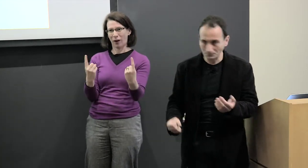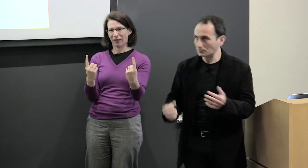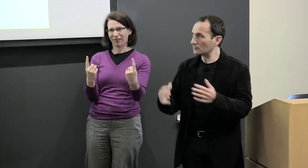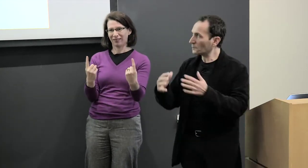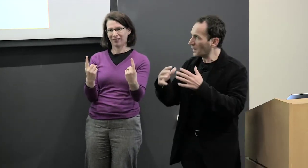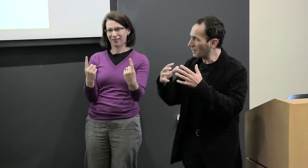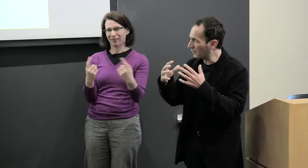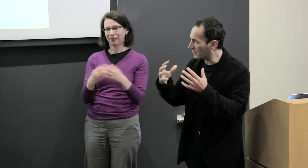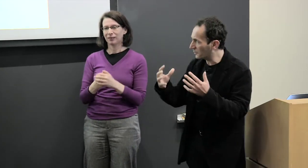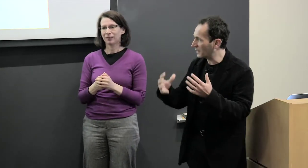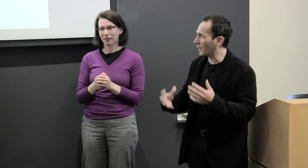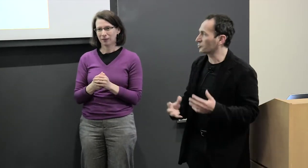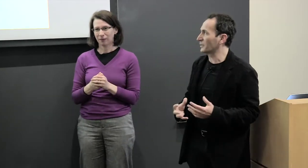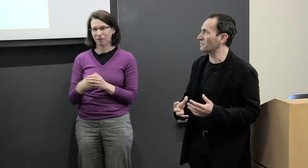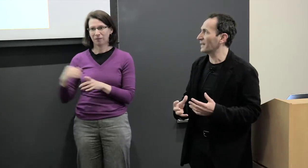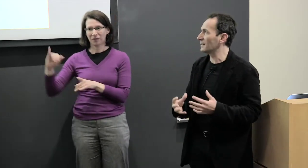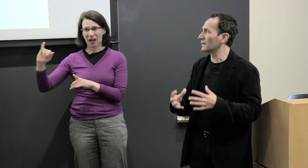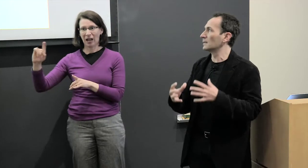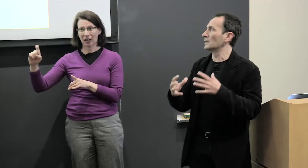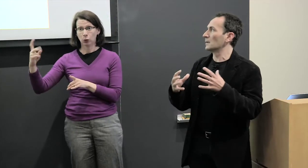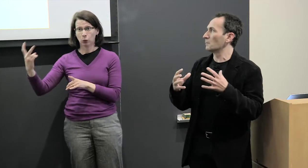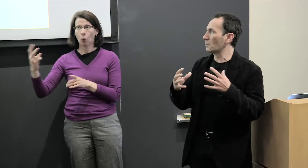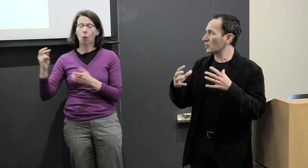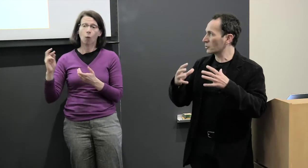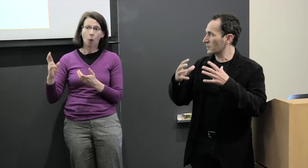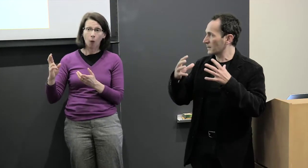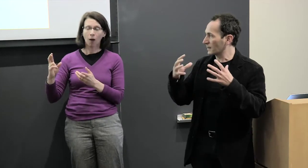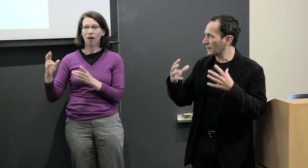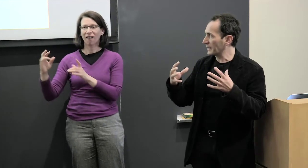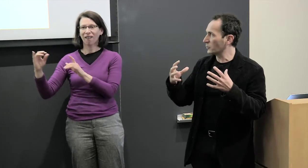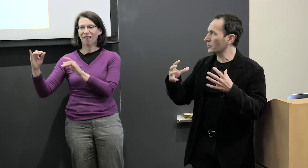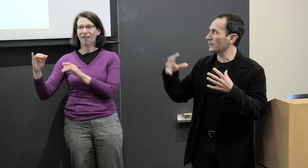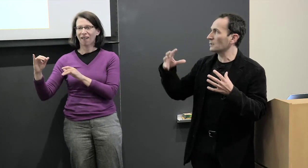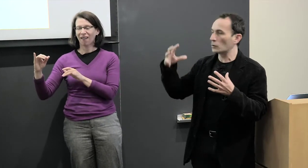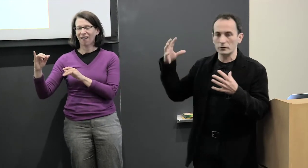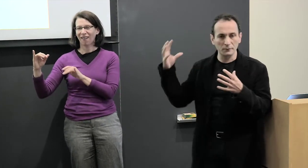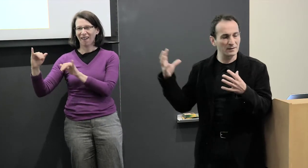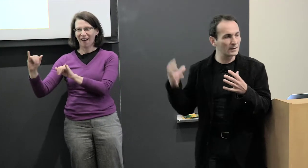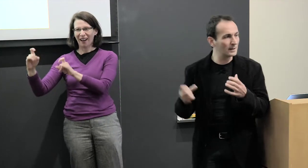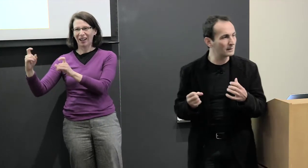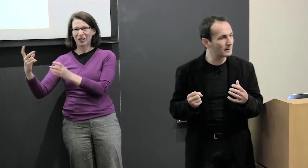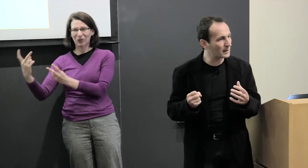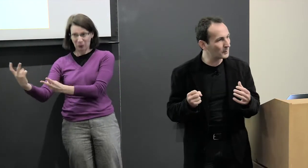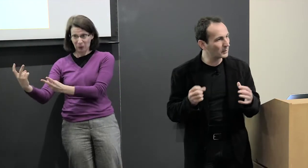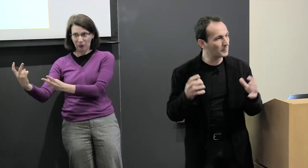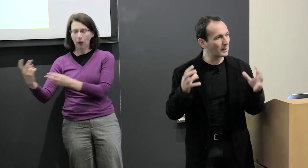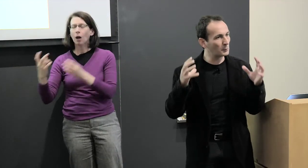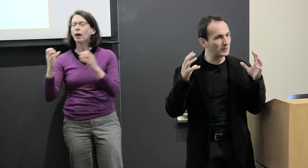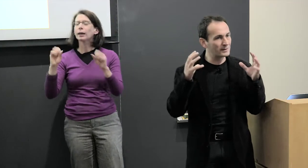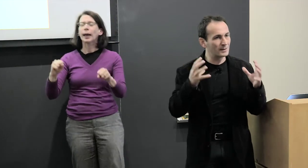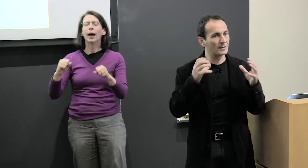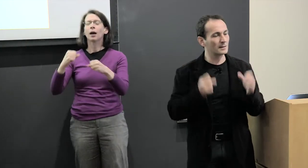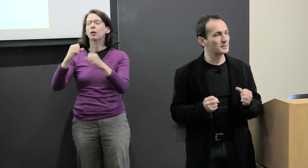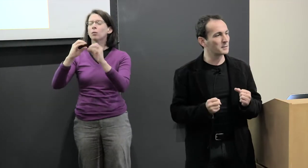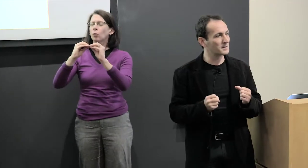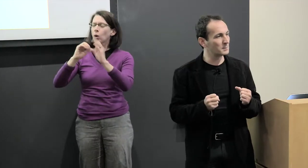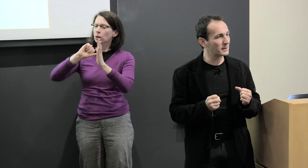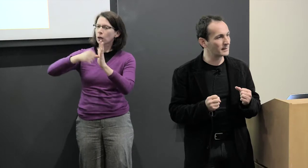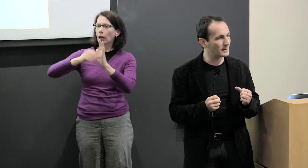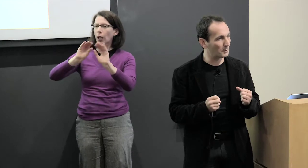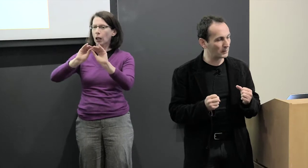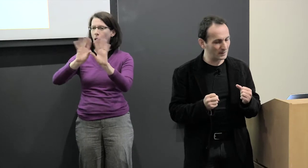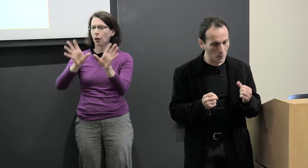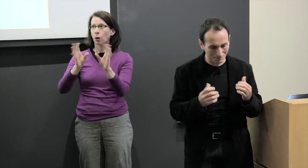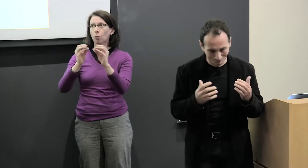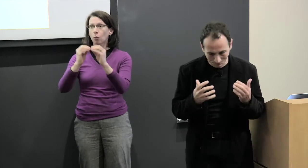Obama. This can be actually made much clearer in more sophisticated examples, but I will stick to the